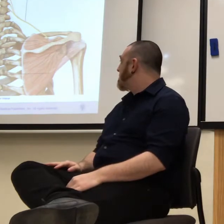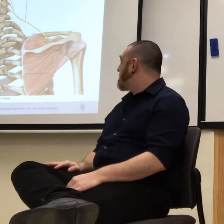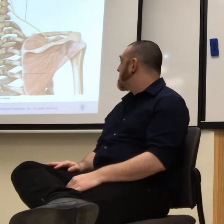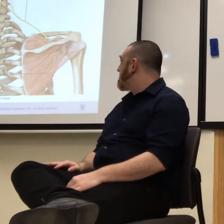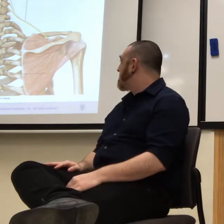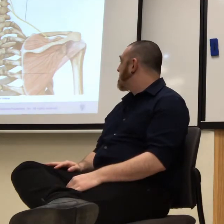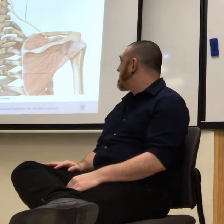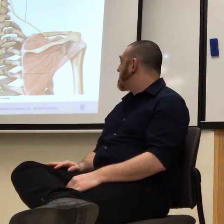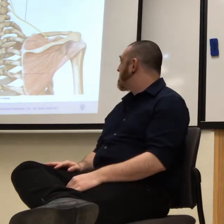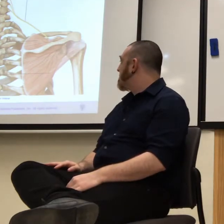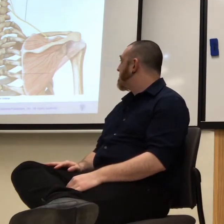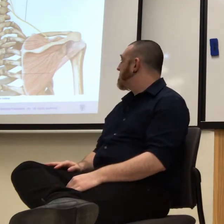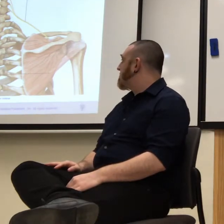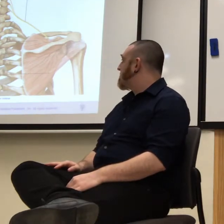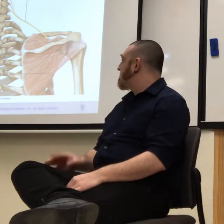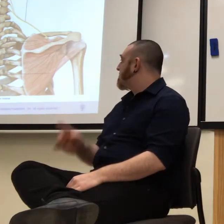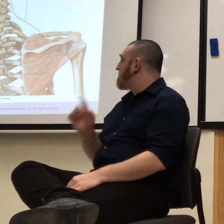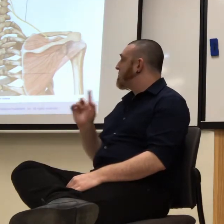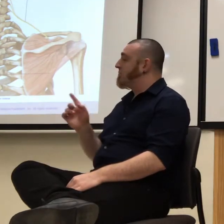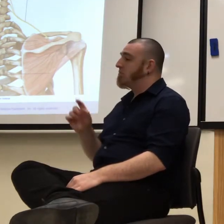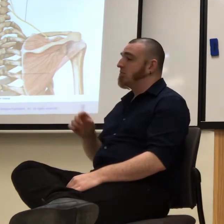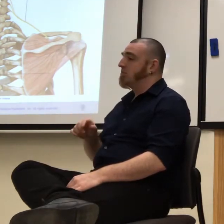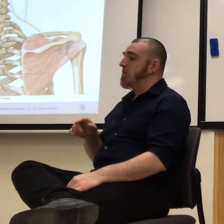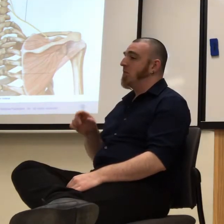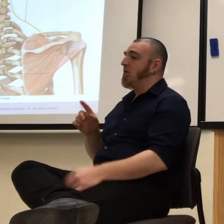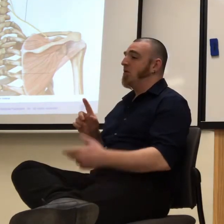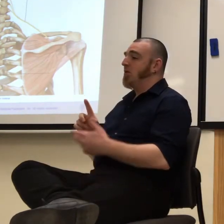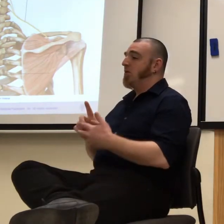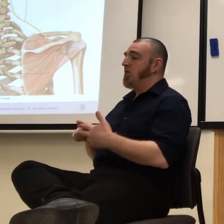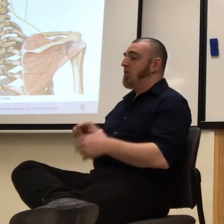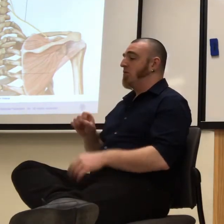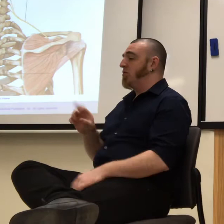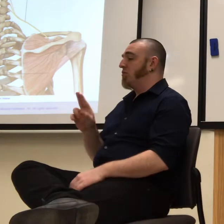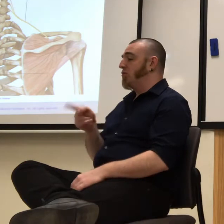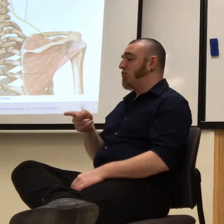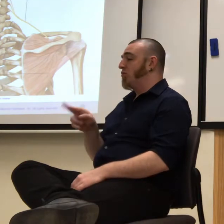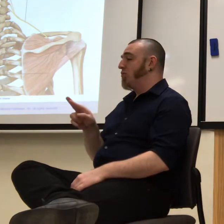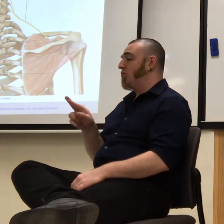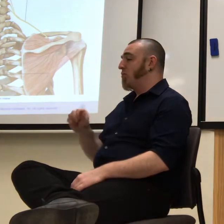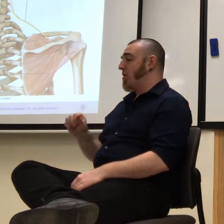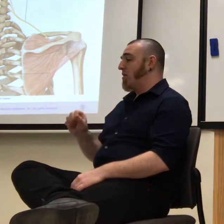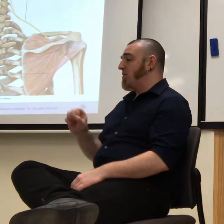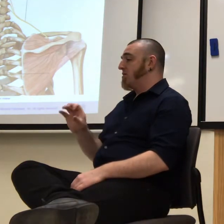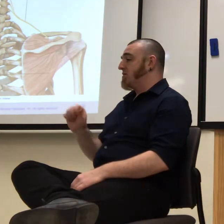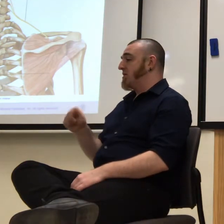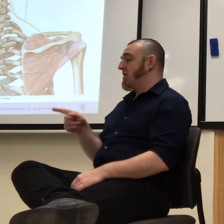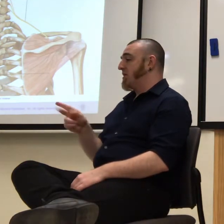Here is suprascapular nerve, and I see two muscles there.